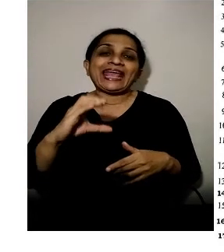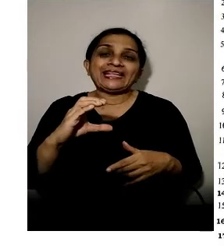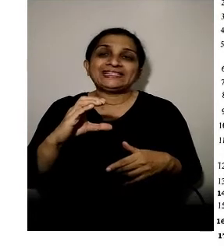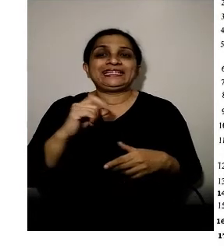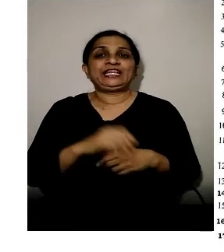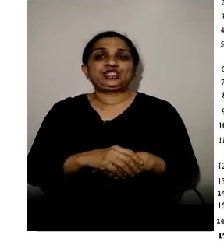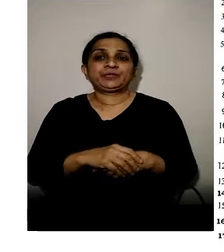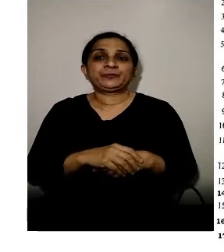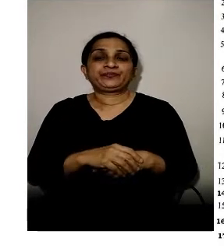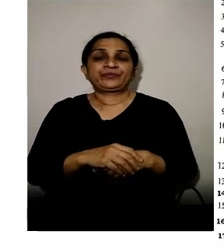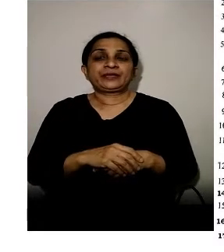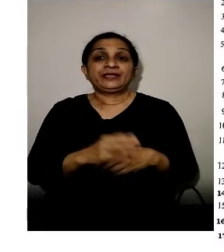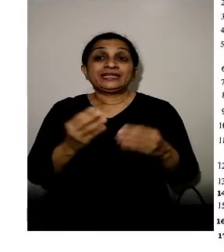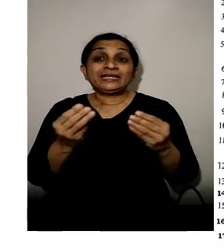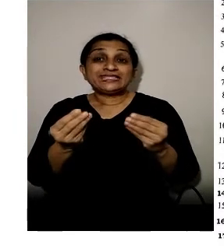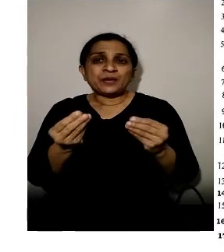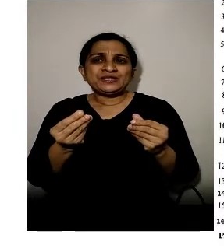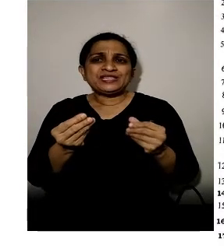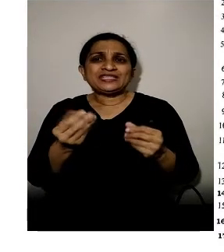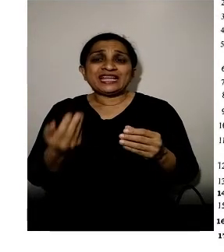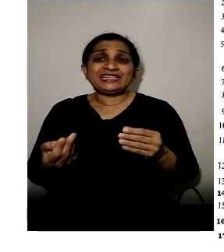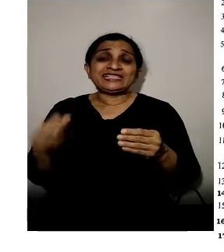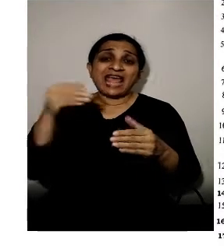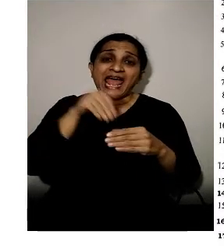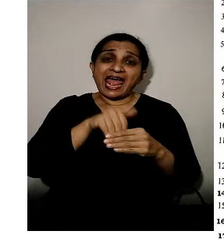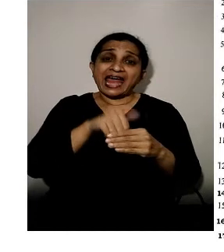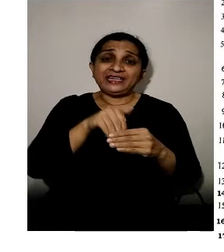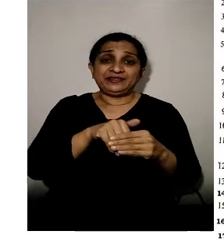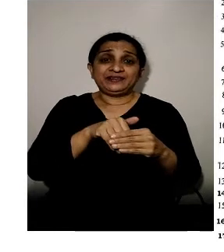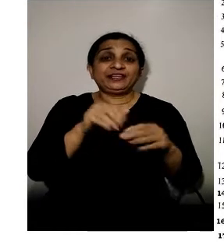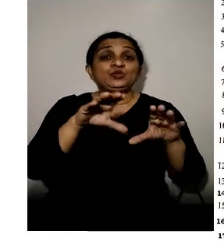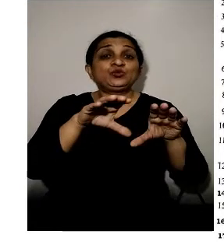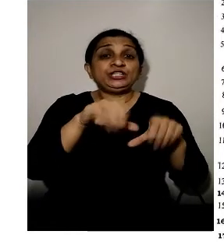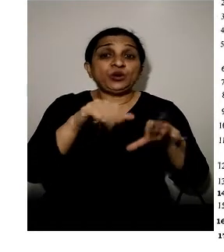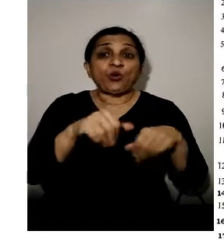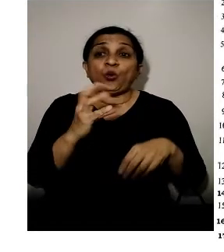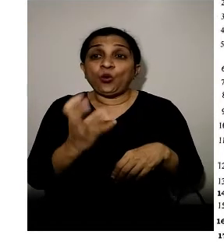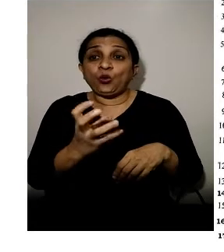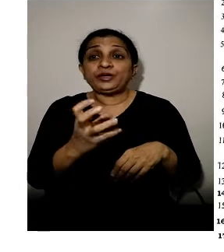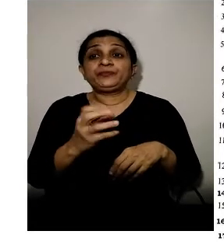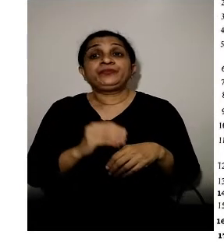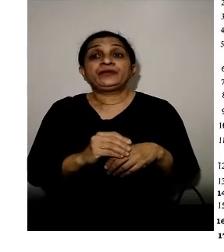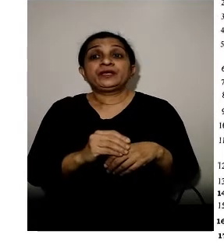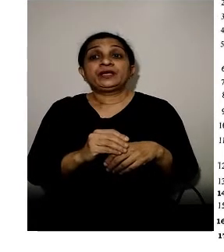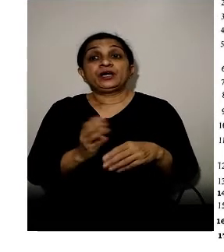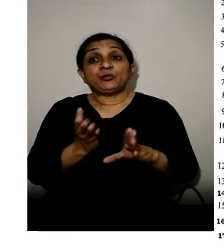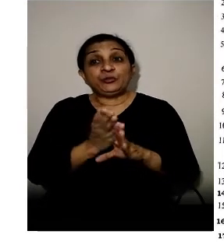calcination the substance resistance that is added to the ore